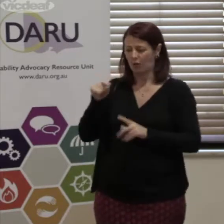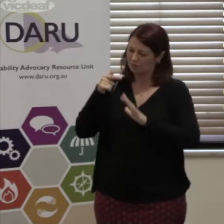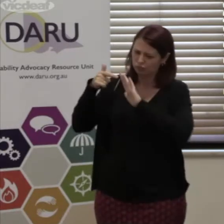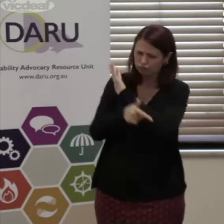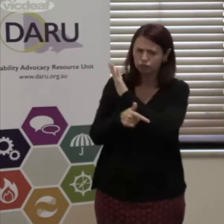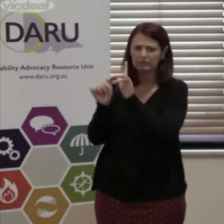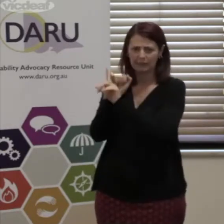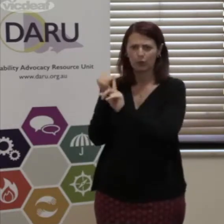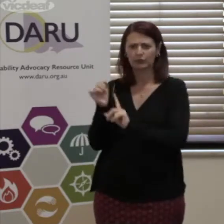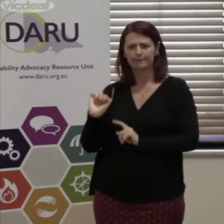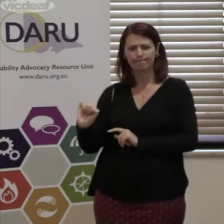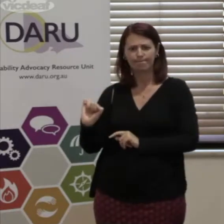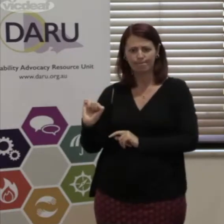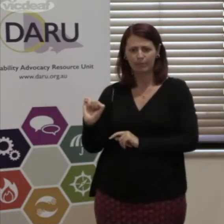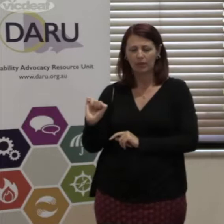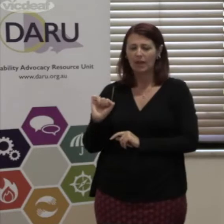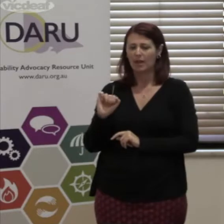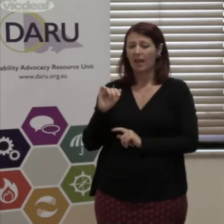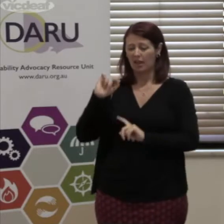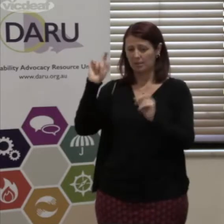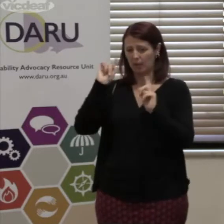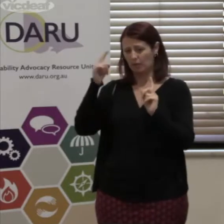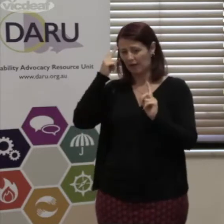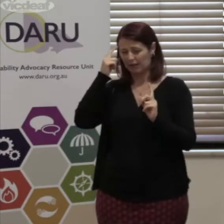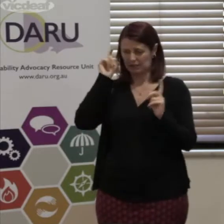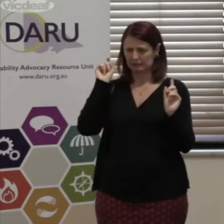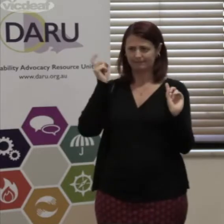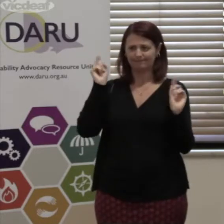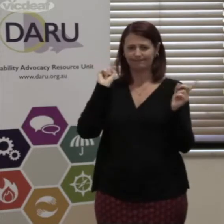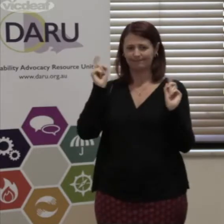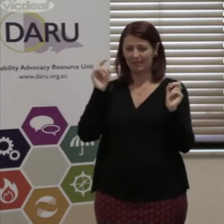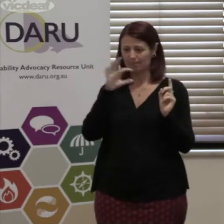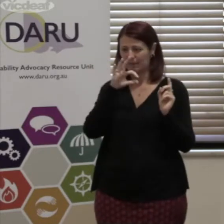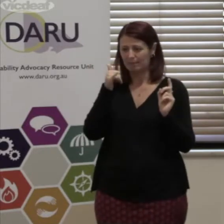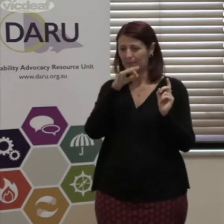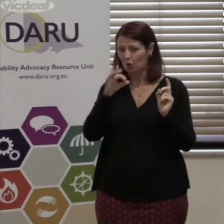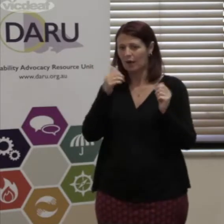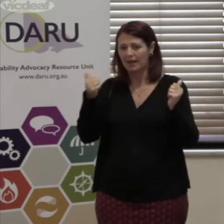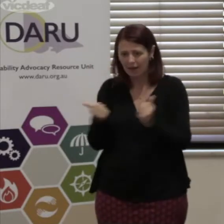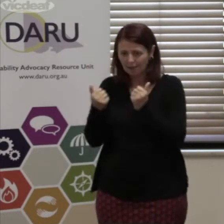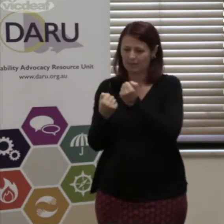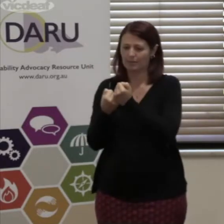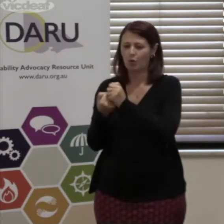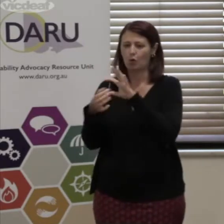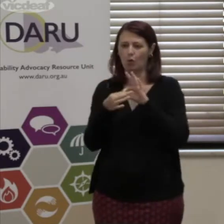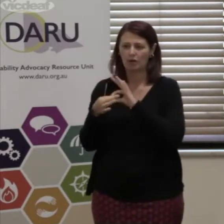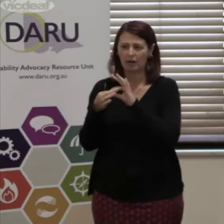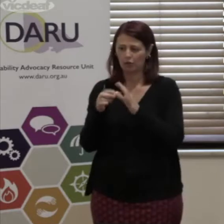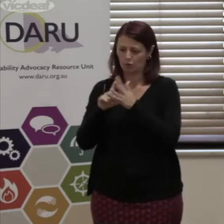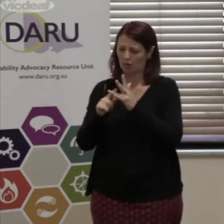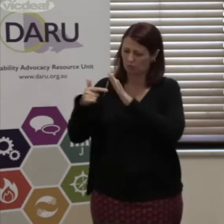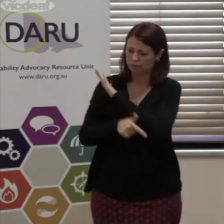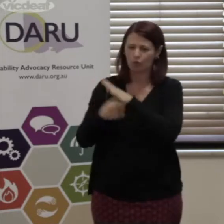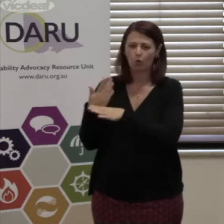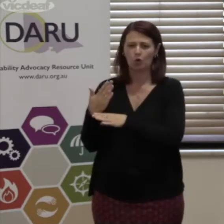complex situations, they are at the moment, I think there's a worry that there will not be enough support coordinators to do that more complex work.